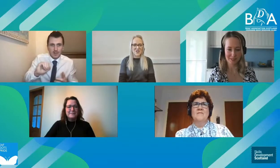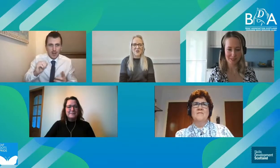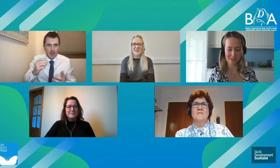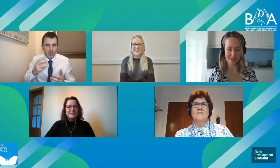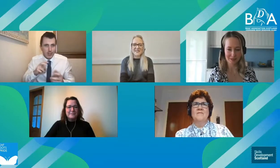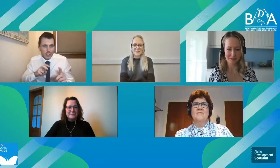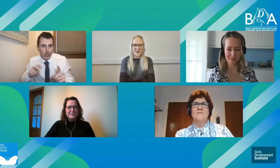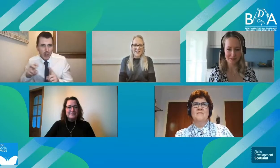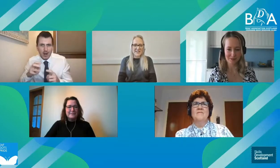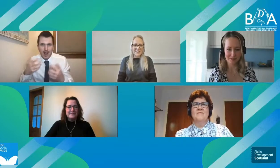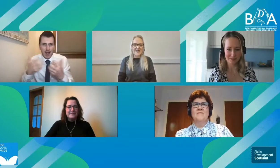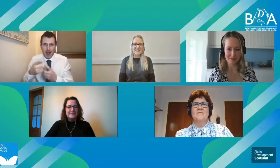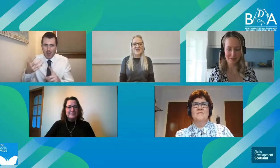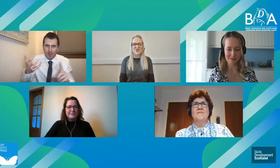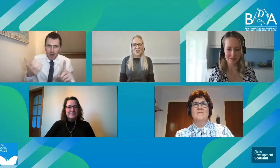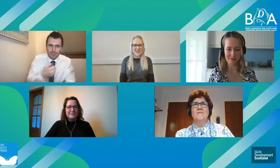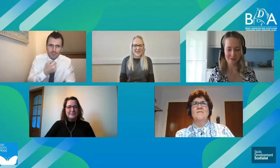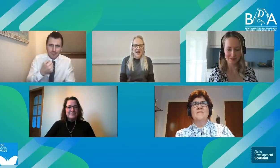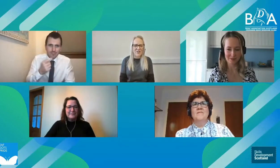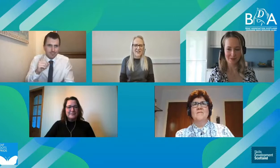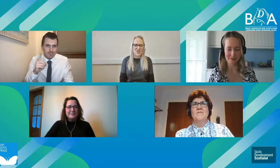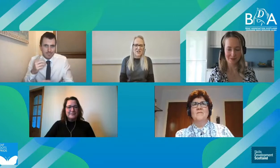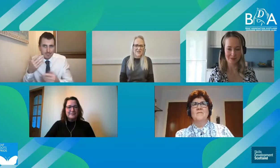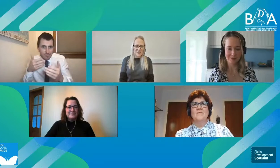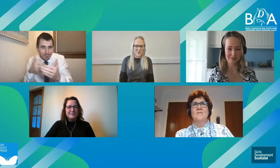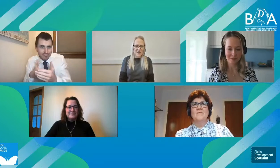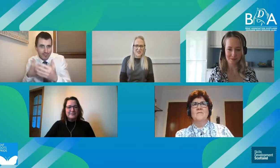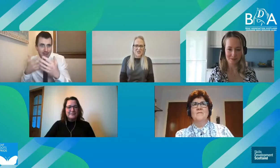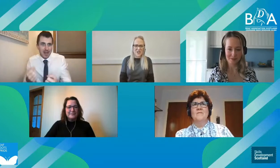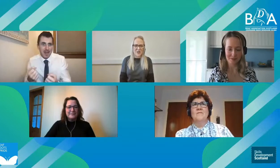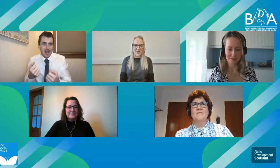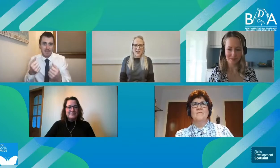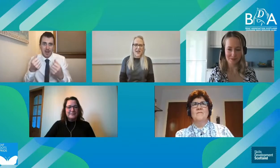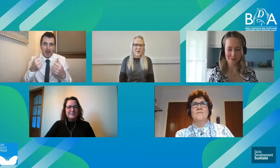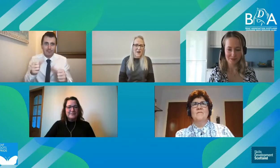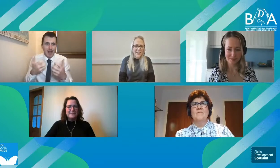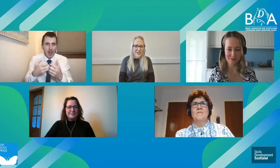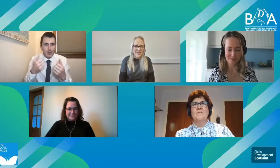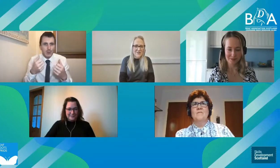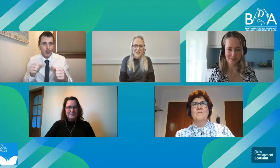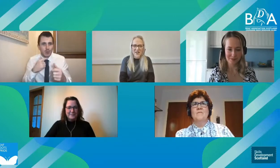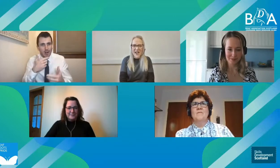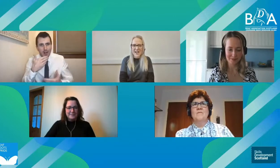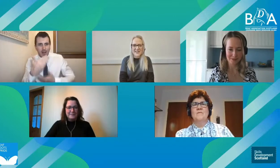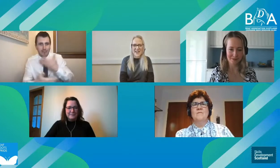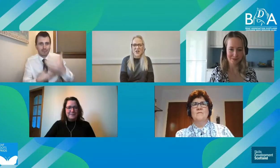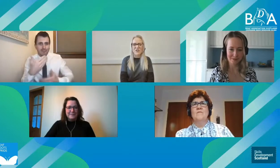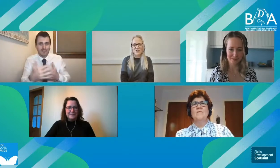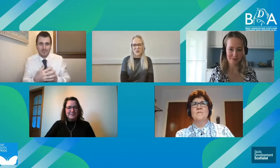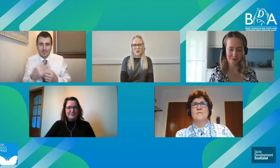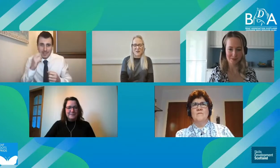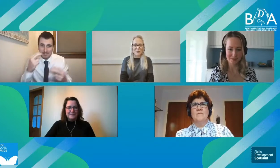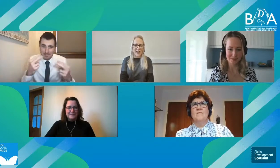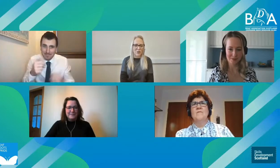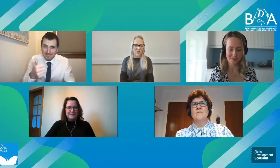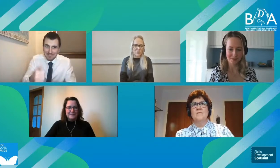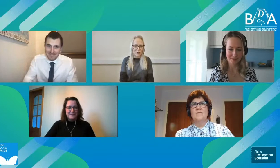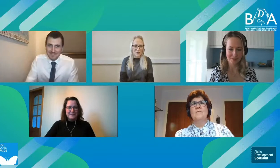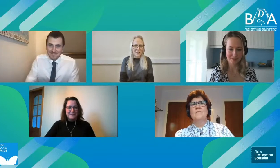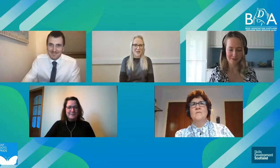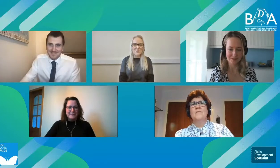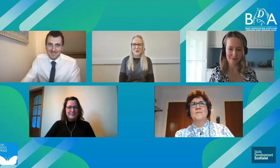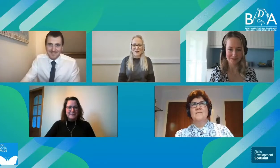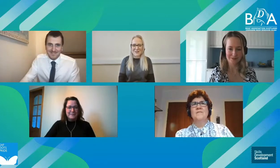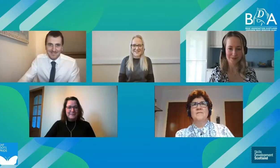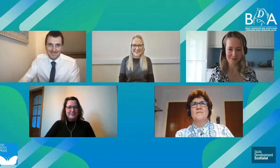good discussion about their experiences, their journey, how they achieved their apprenticeship, any barriers they may have had and how they solved and got